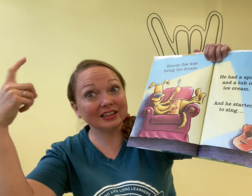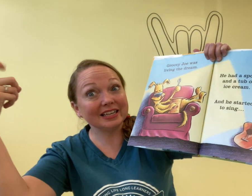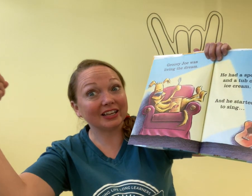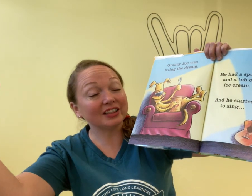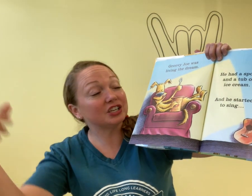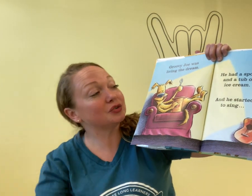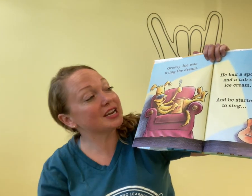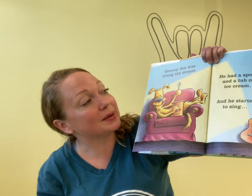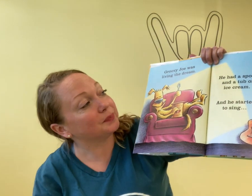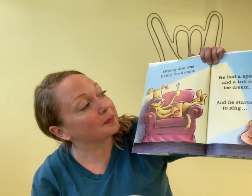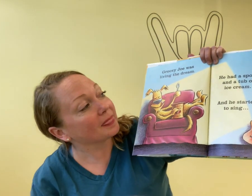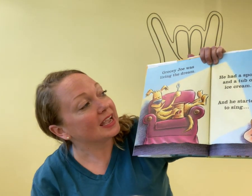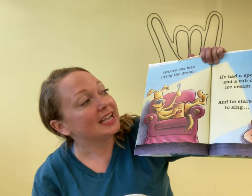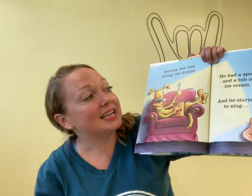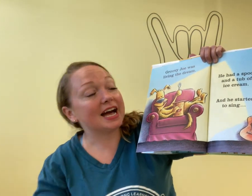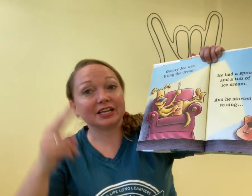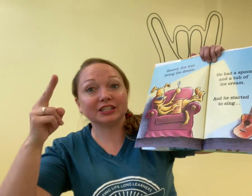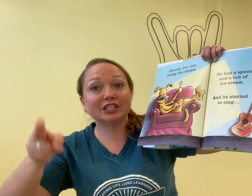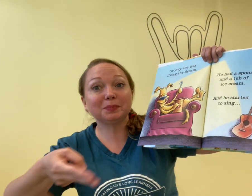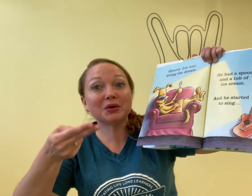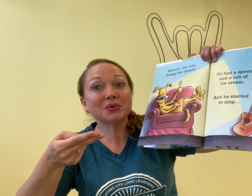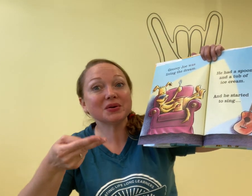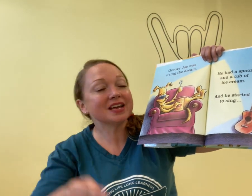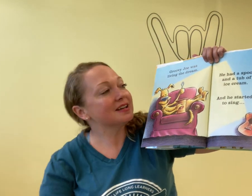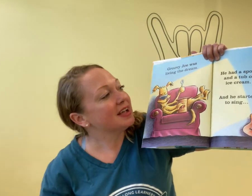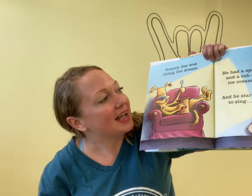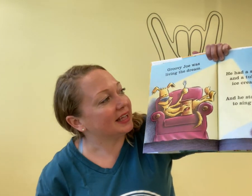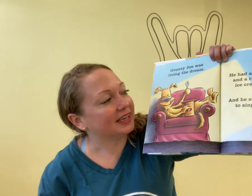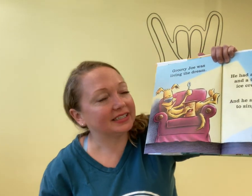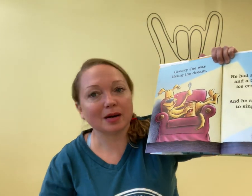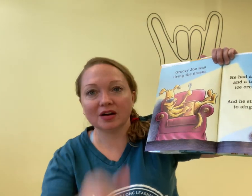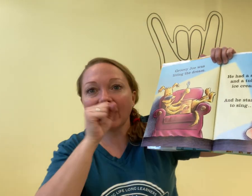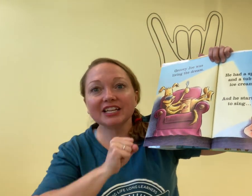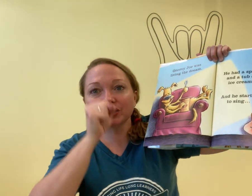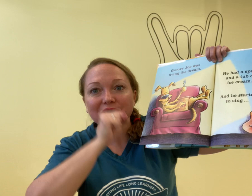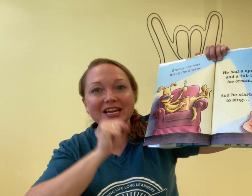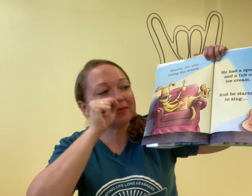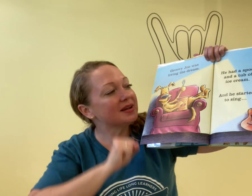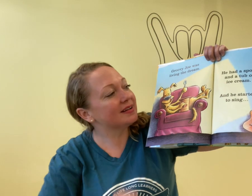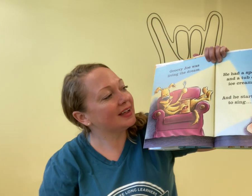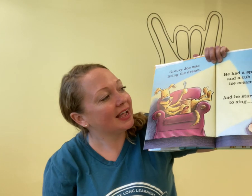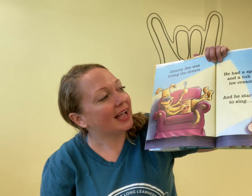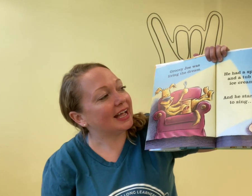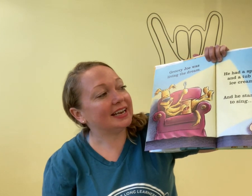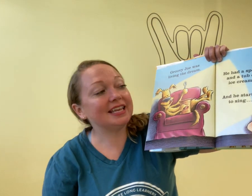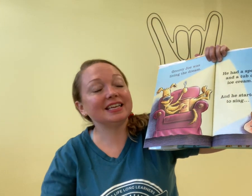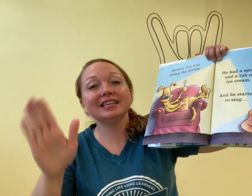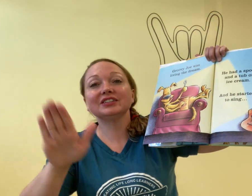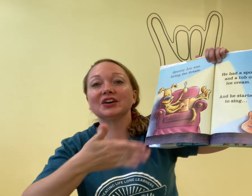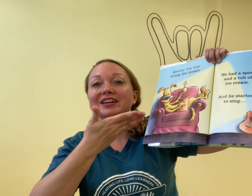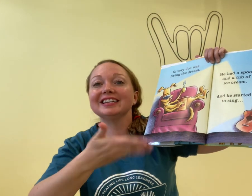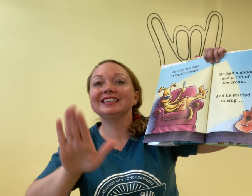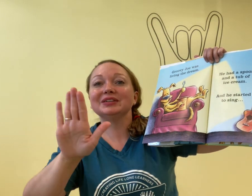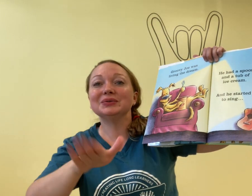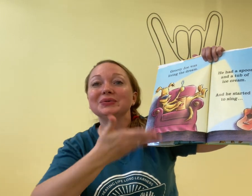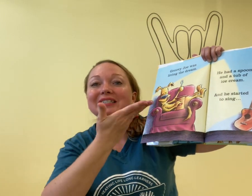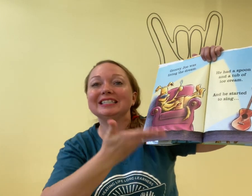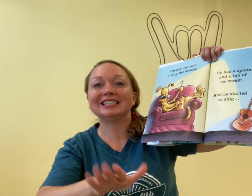living the dream. He had a spoon and a tub of ice cream, and he started to